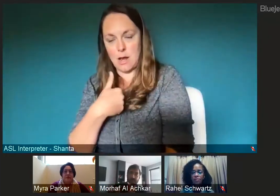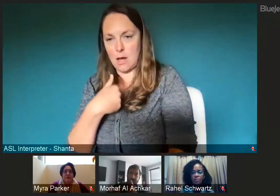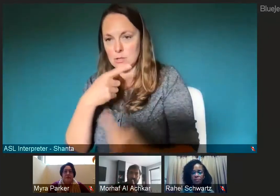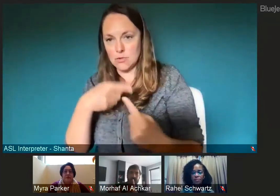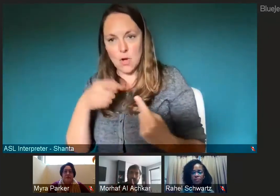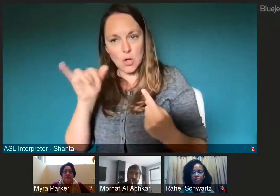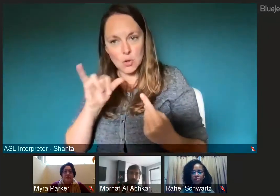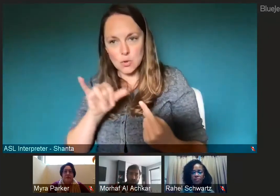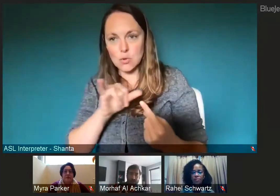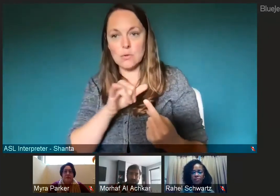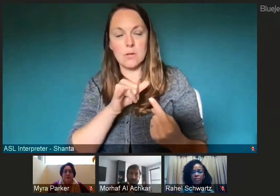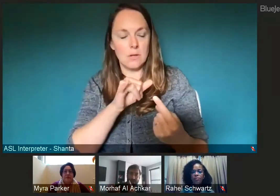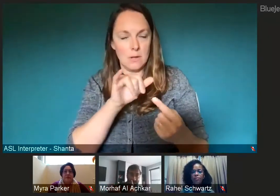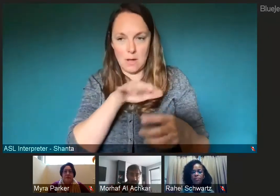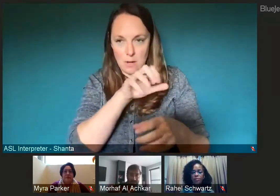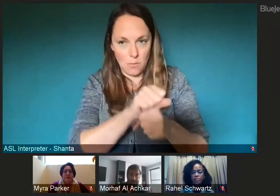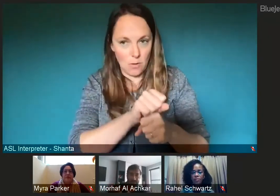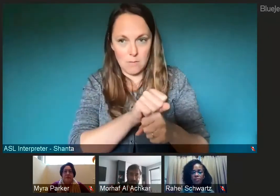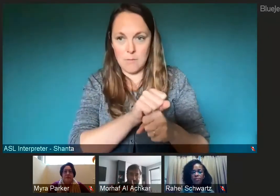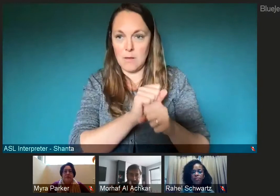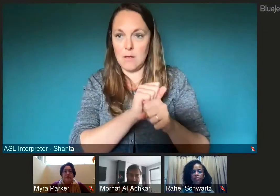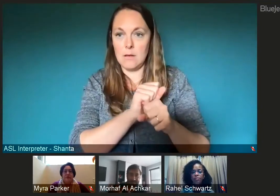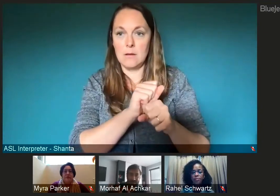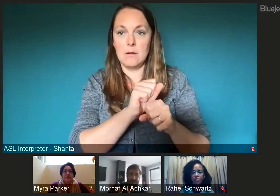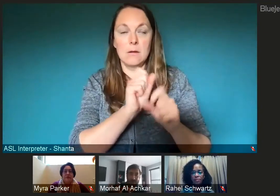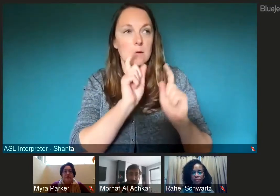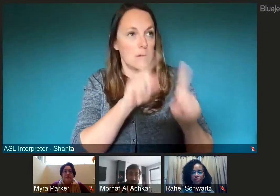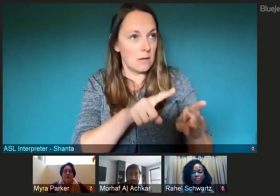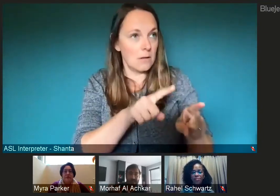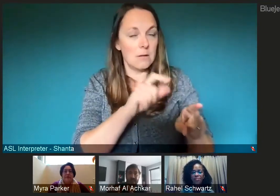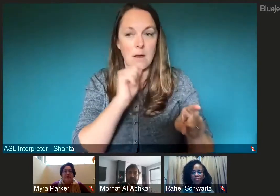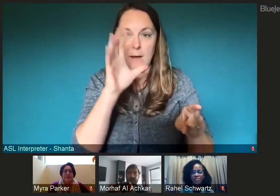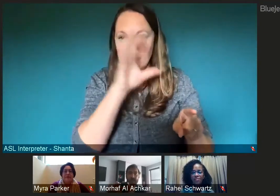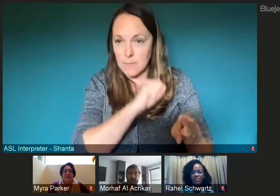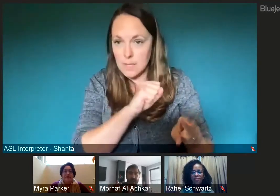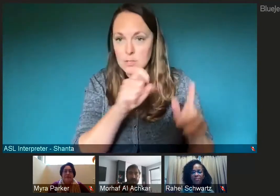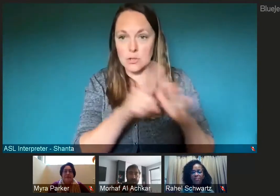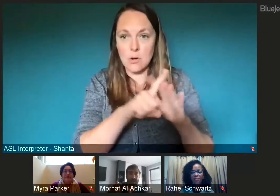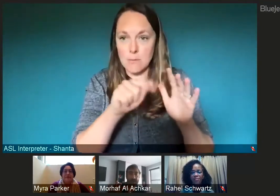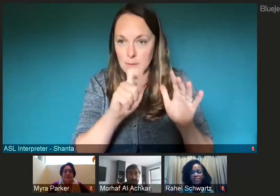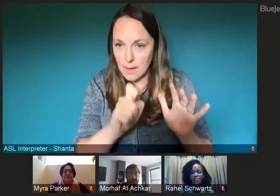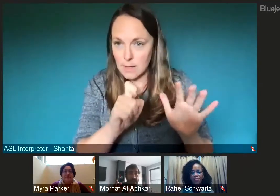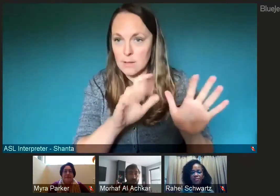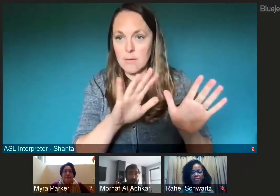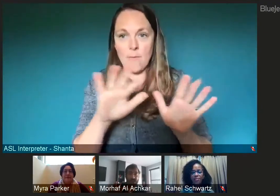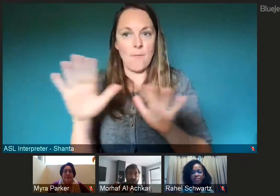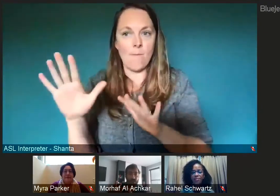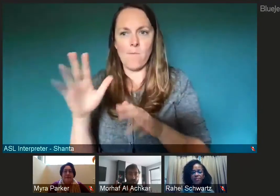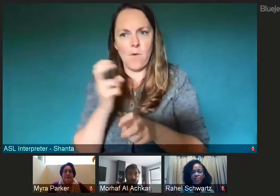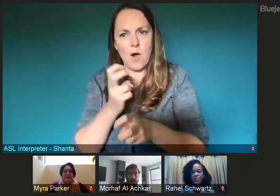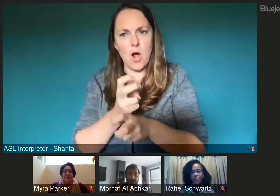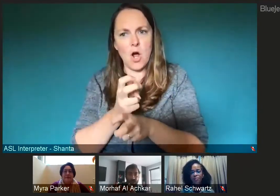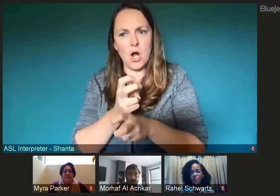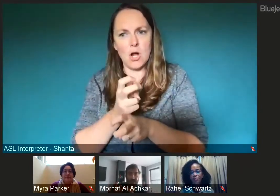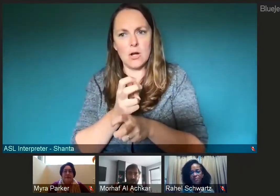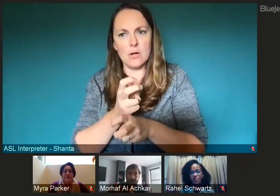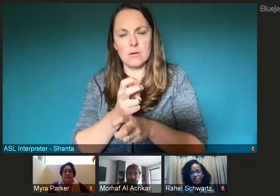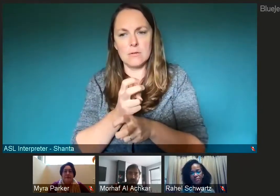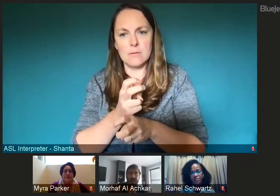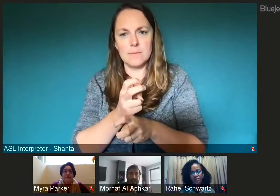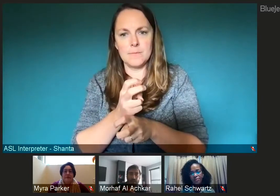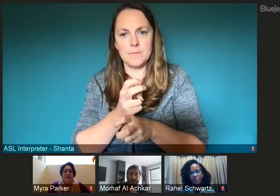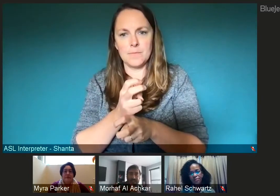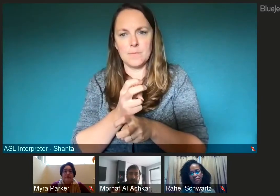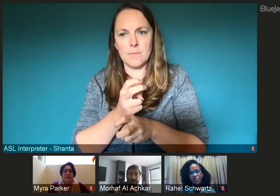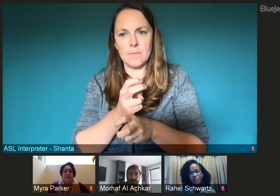the appointment, to show up on time. I missed appointments, I showed up late, and it's been harder with work to actually find